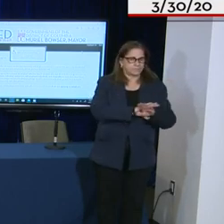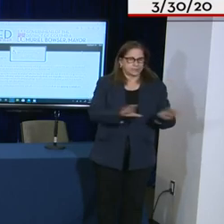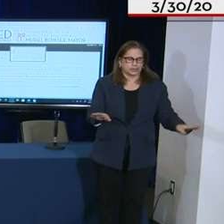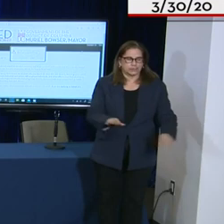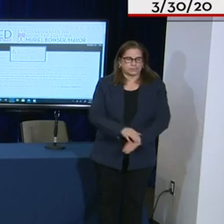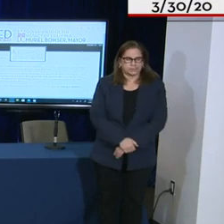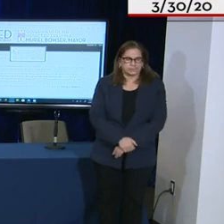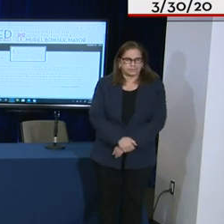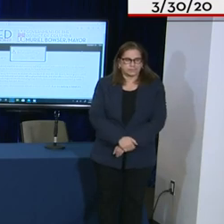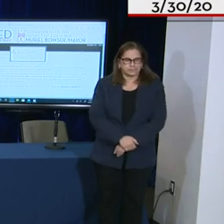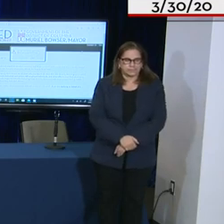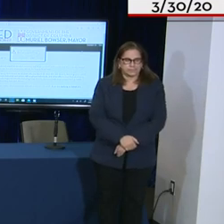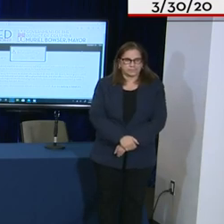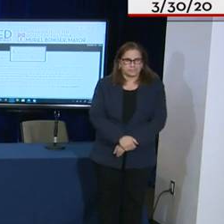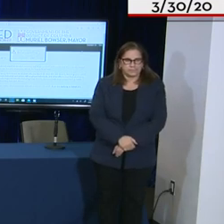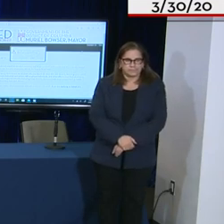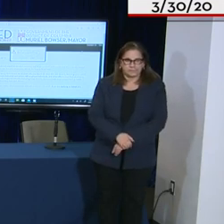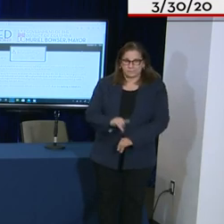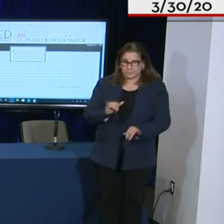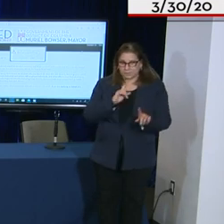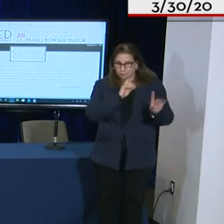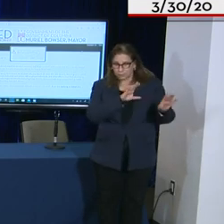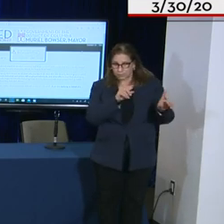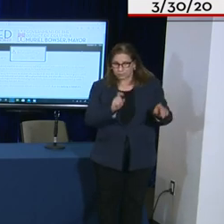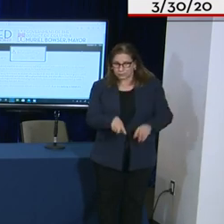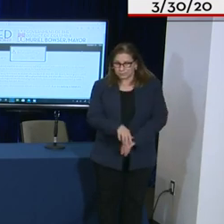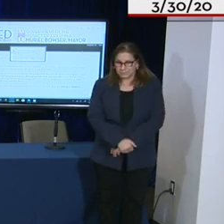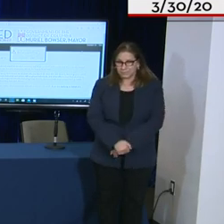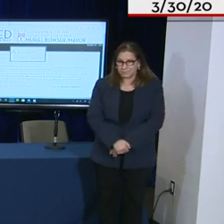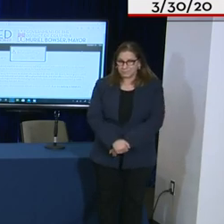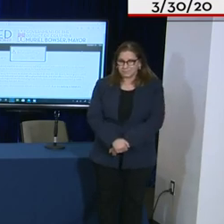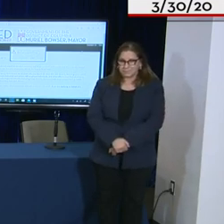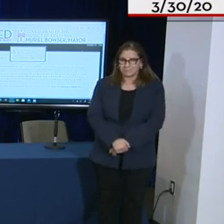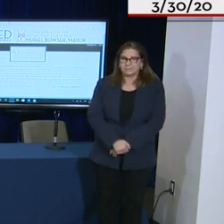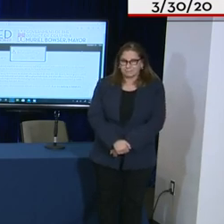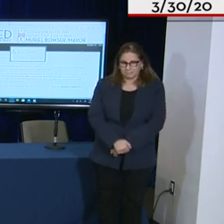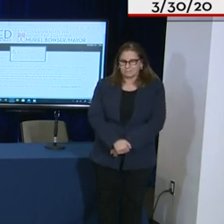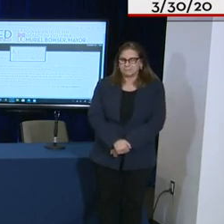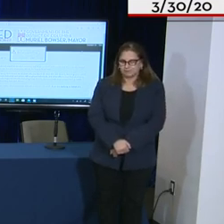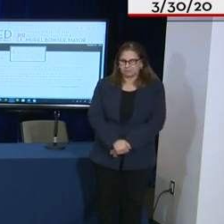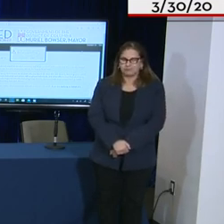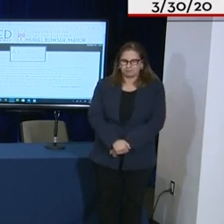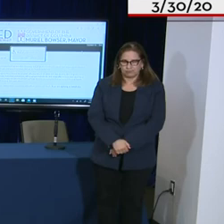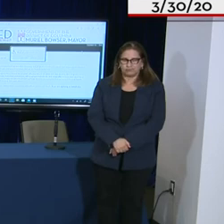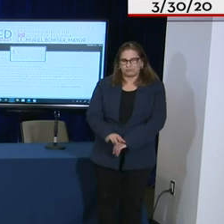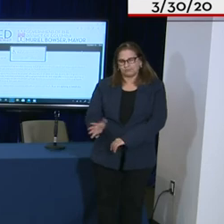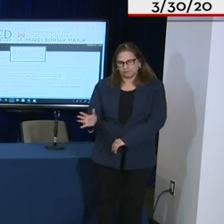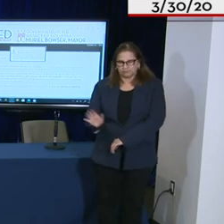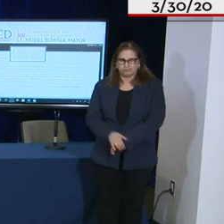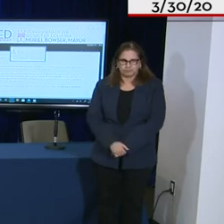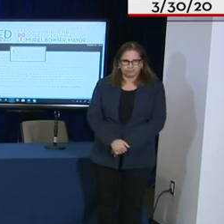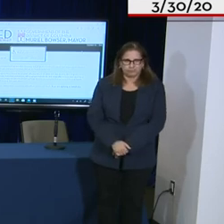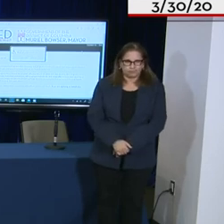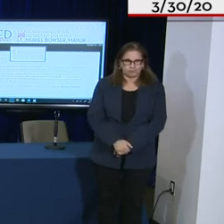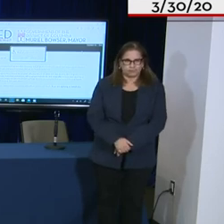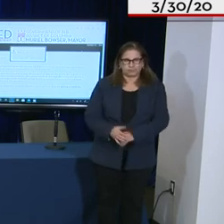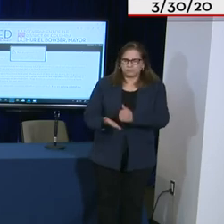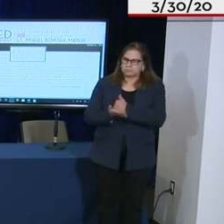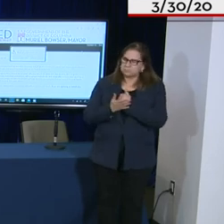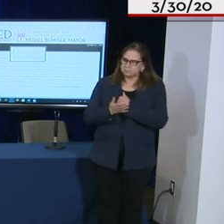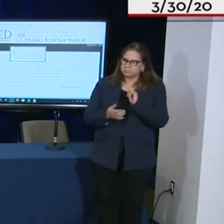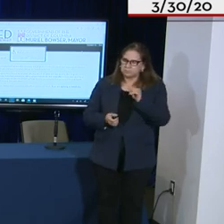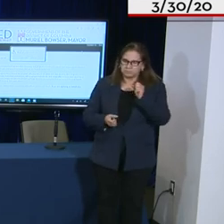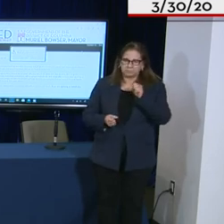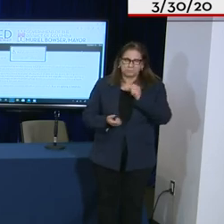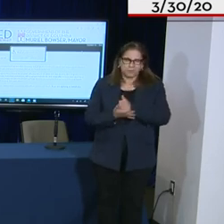Does that answer your question, Director Whitfield? No, I think that's super helpful. I know we